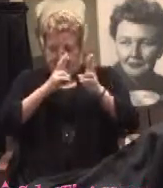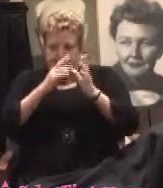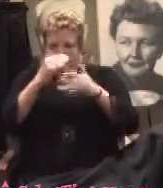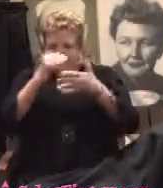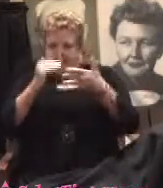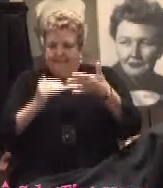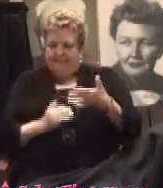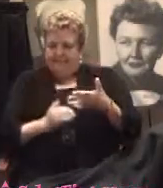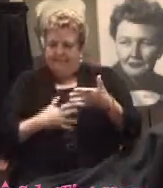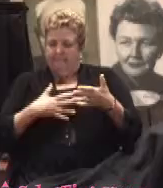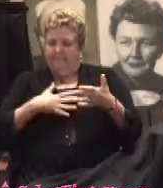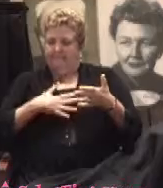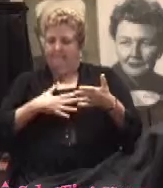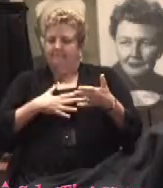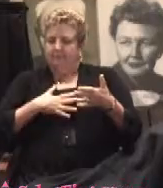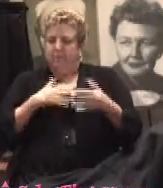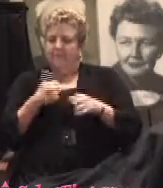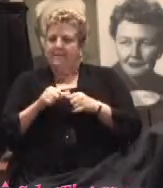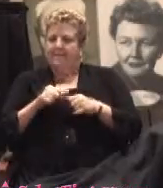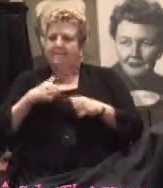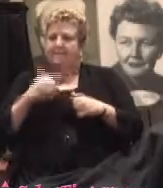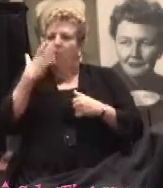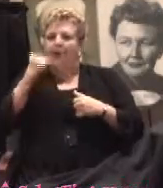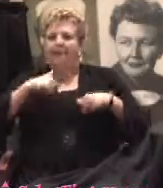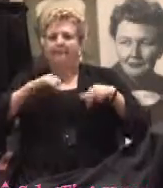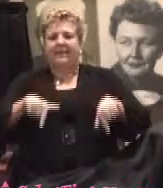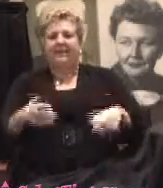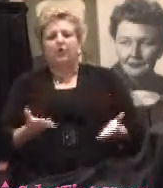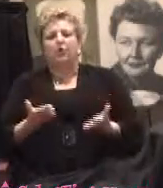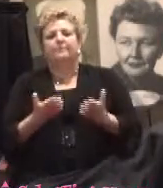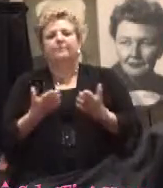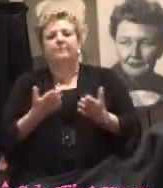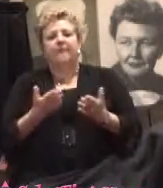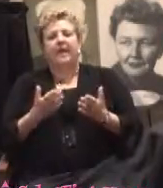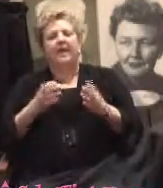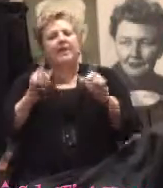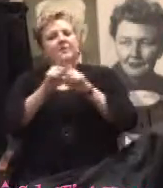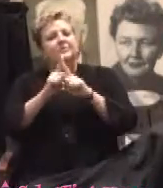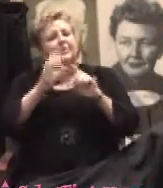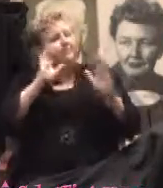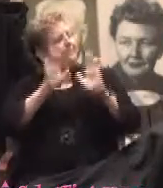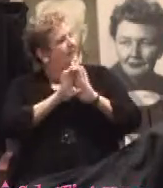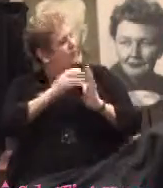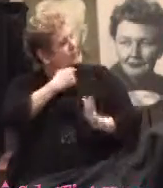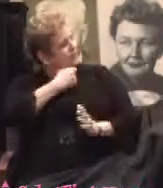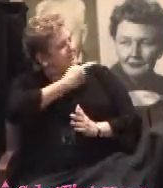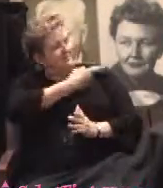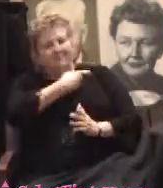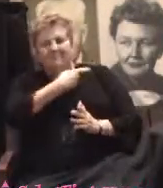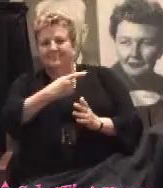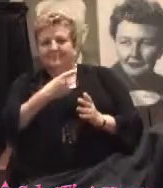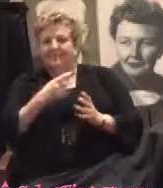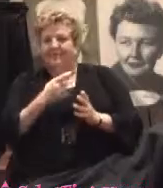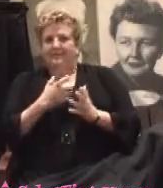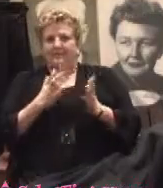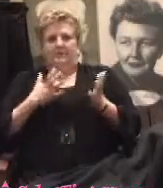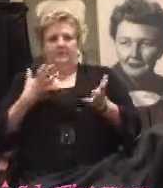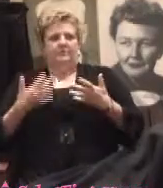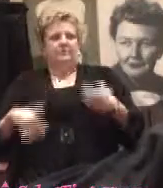standing up here with pictures of these people, these men that did these things, that made this possible for us. It's intimidating to me. I'm just a guy who got